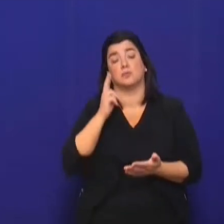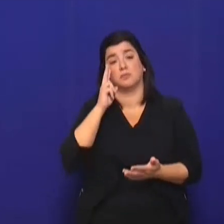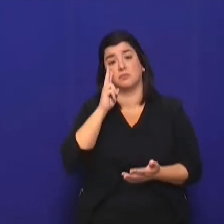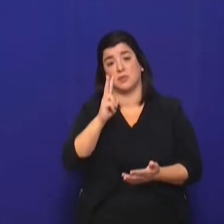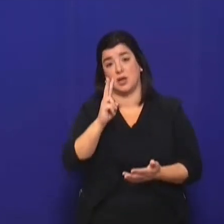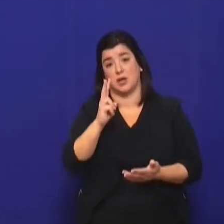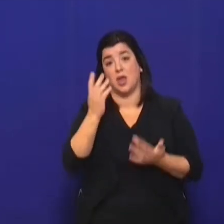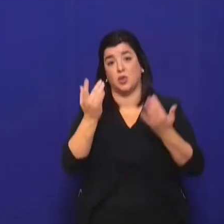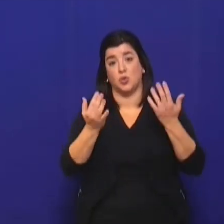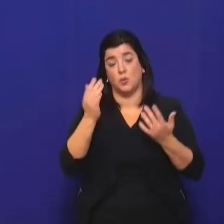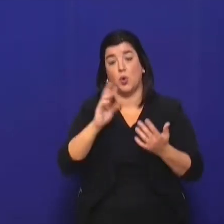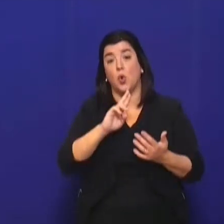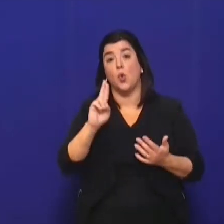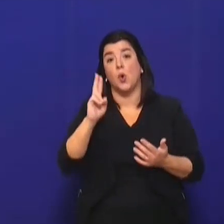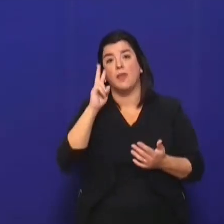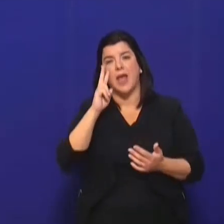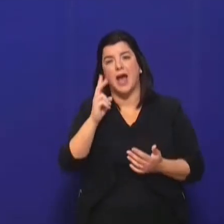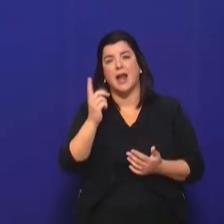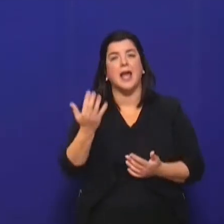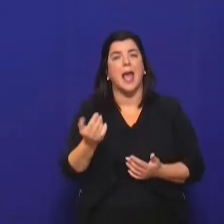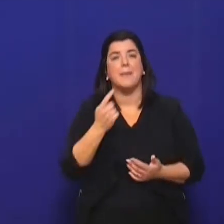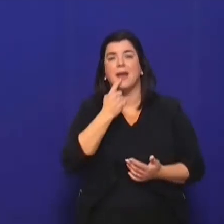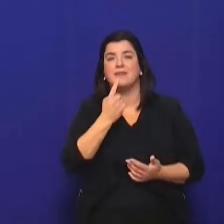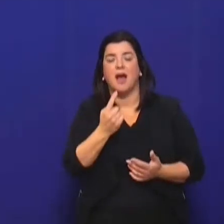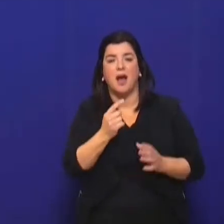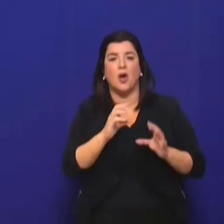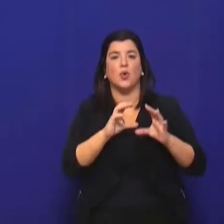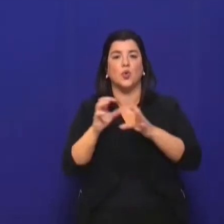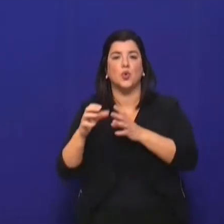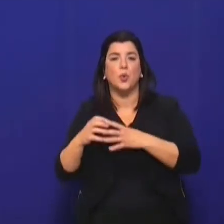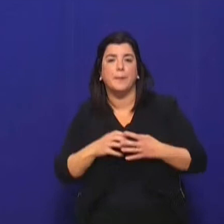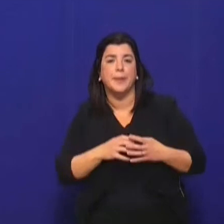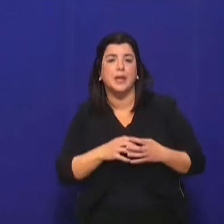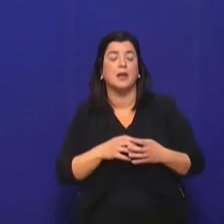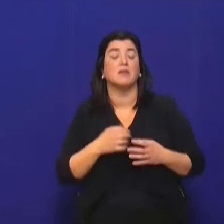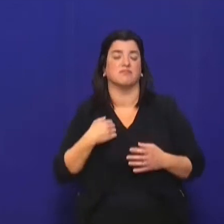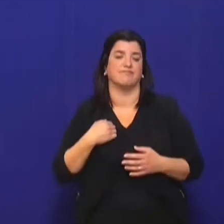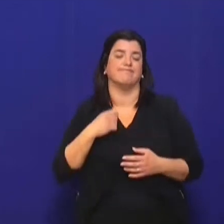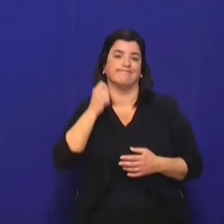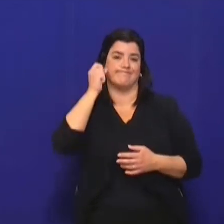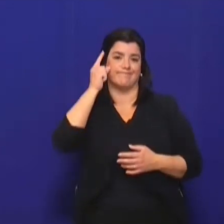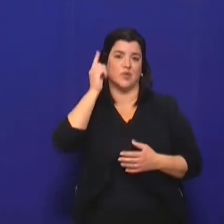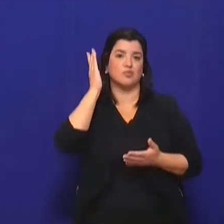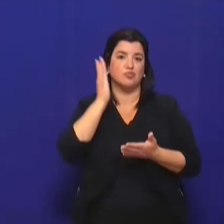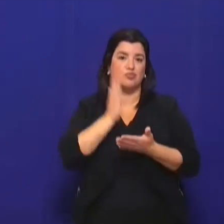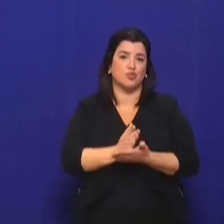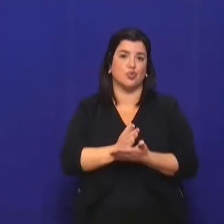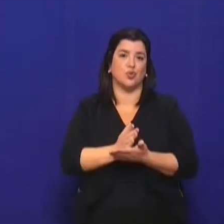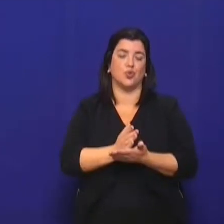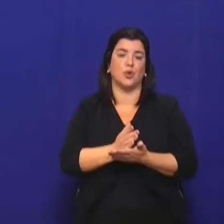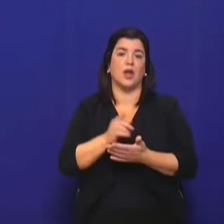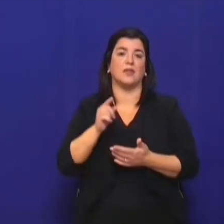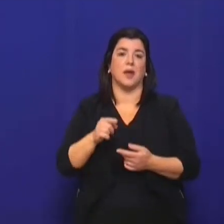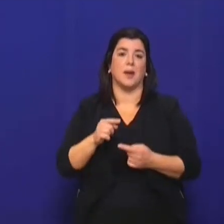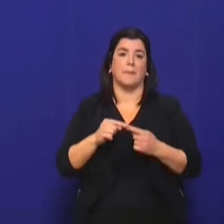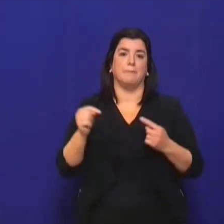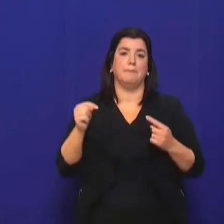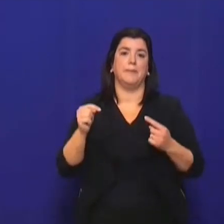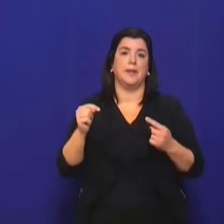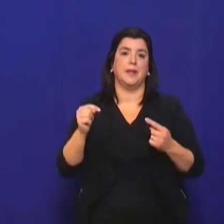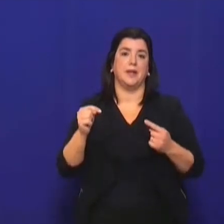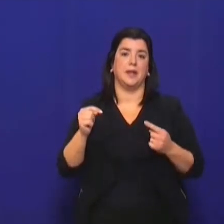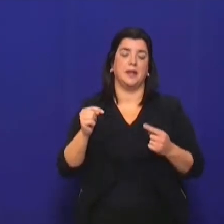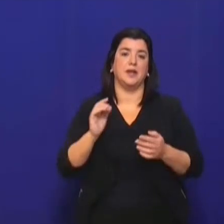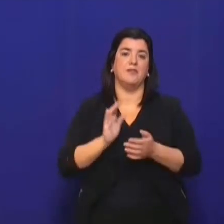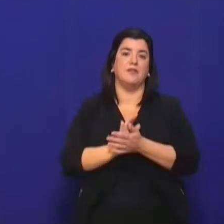lejn il-clusters li qed ikollna li propju dawn il-clusters qegħdin ikunu jagħtu kontribut qawwi liż-żieda